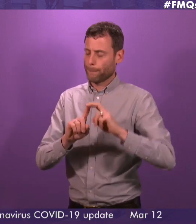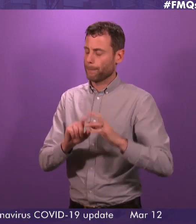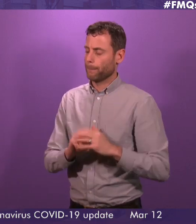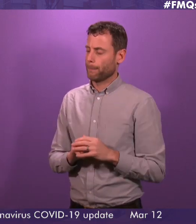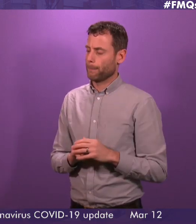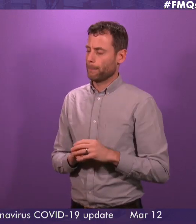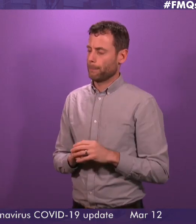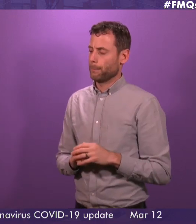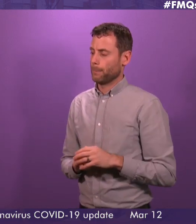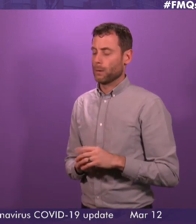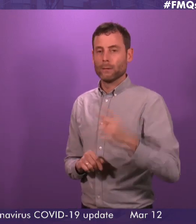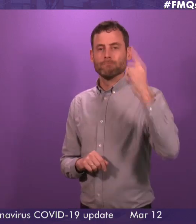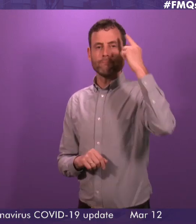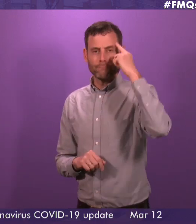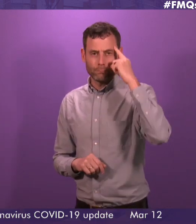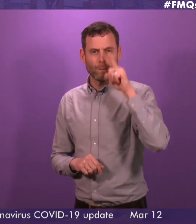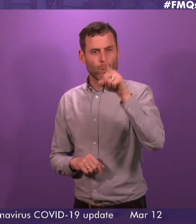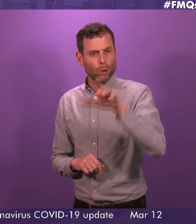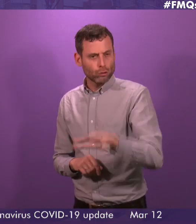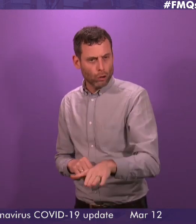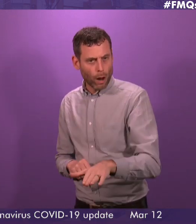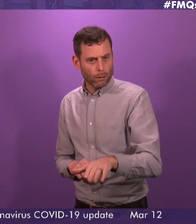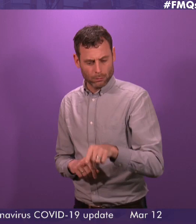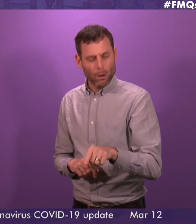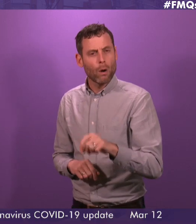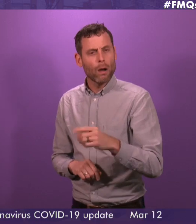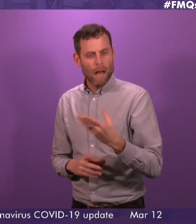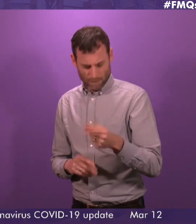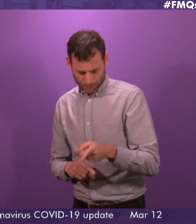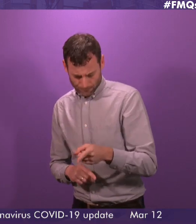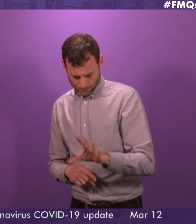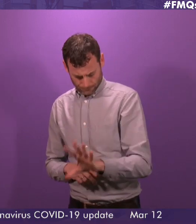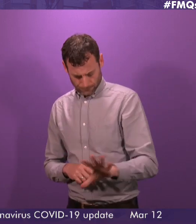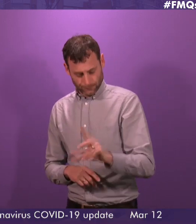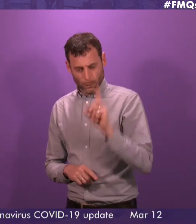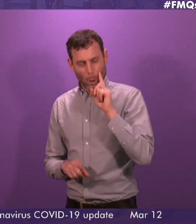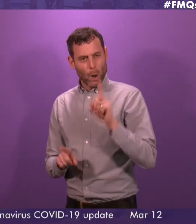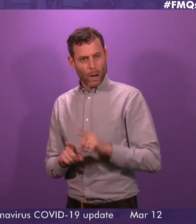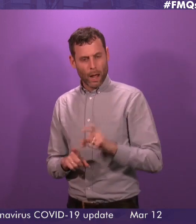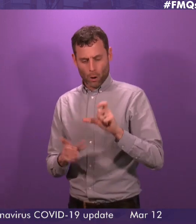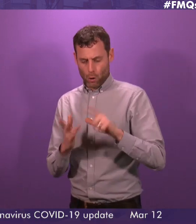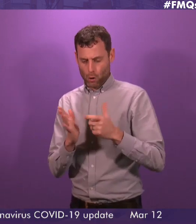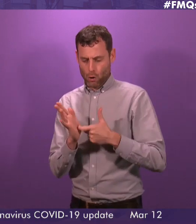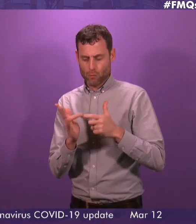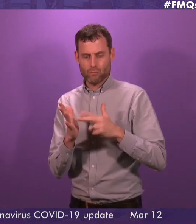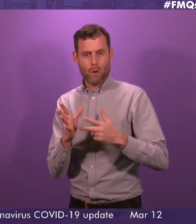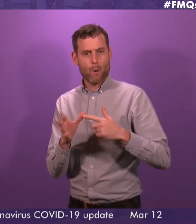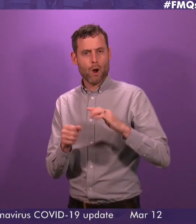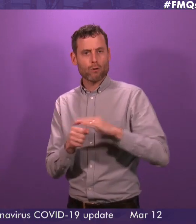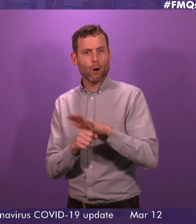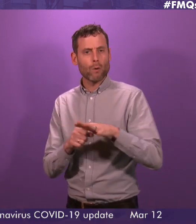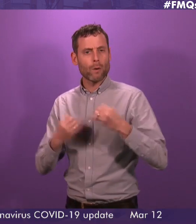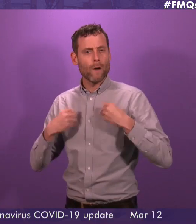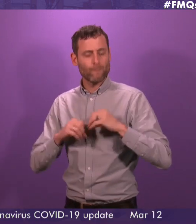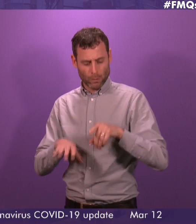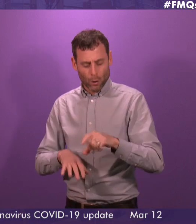that if you have a child who is experiencing the symptoms indicative of coronavirus, that persistent